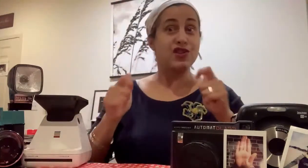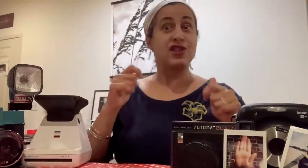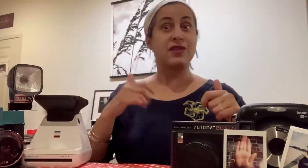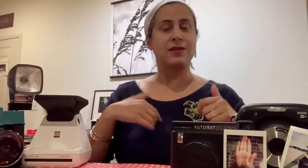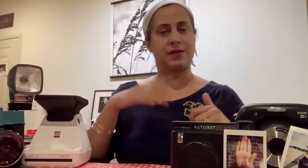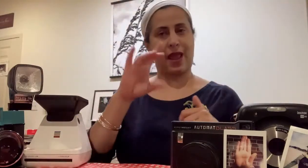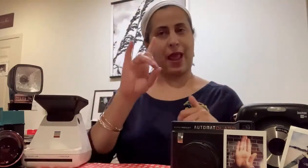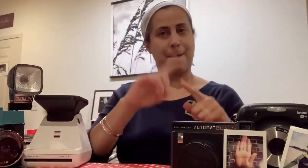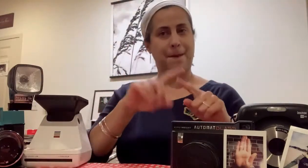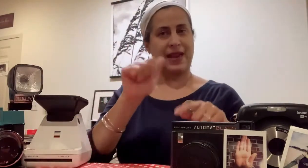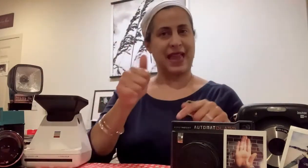Polaroids,